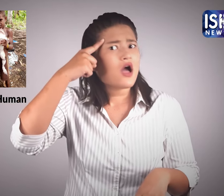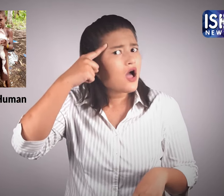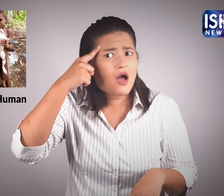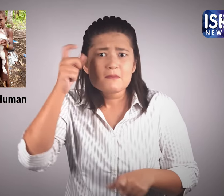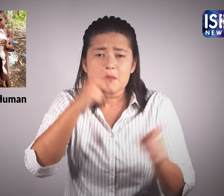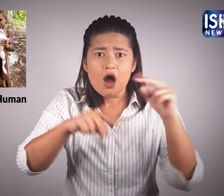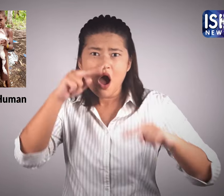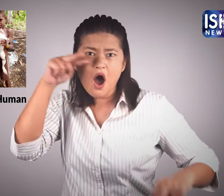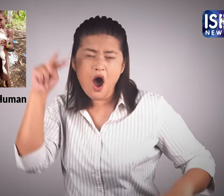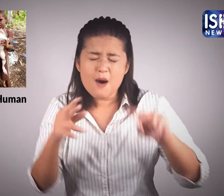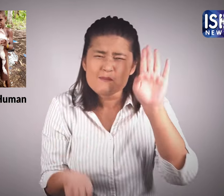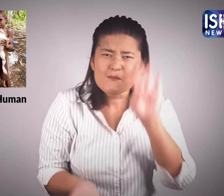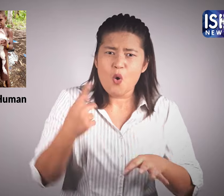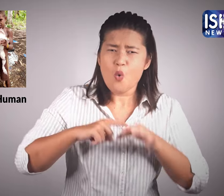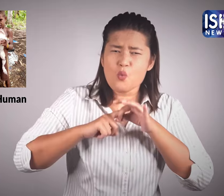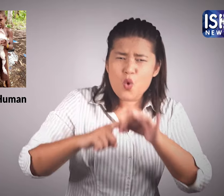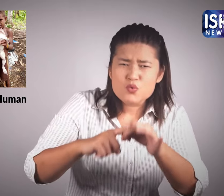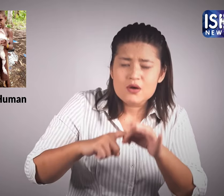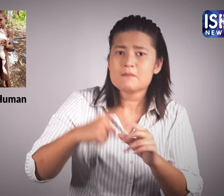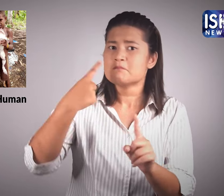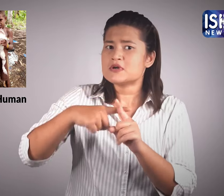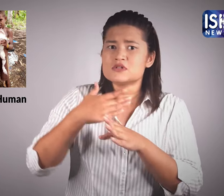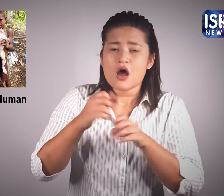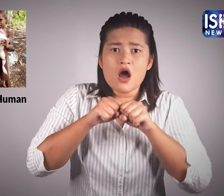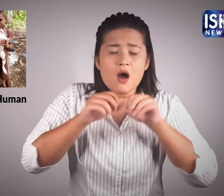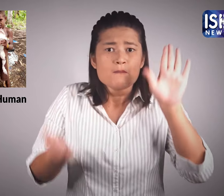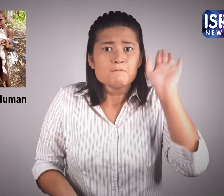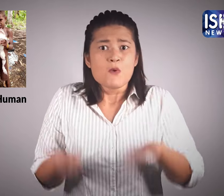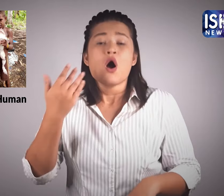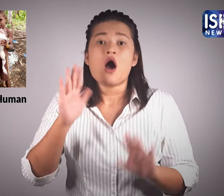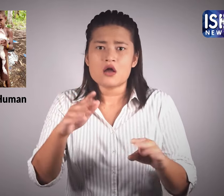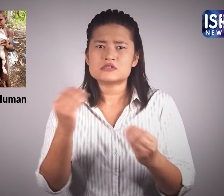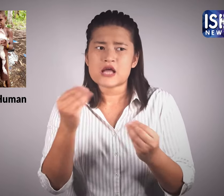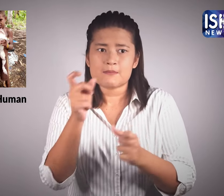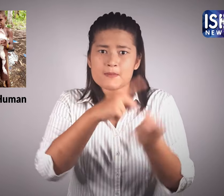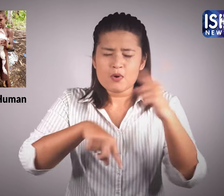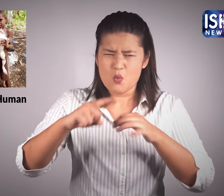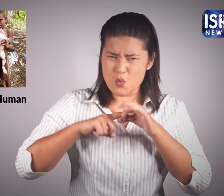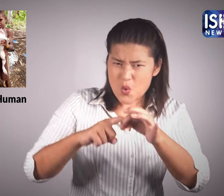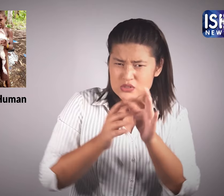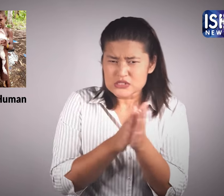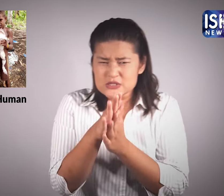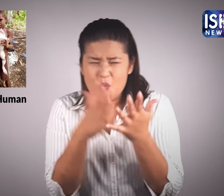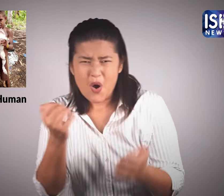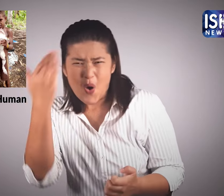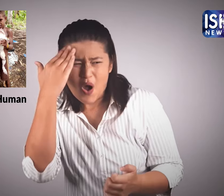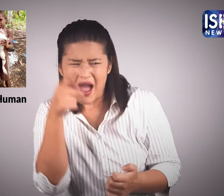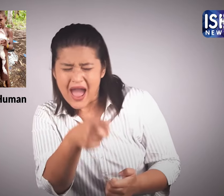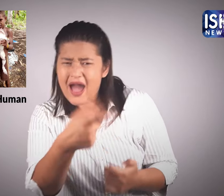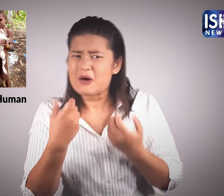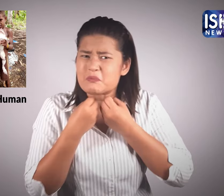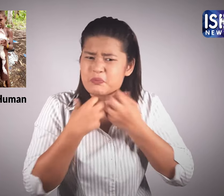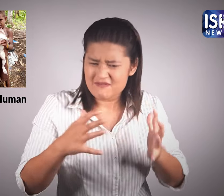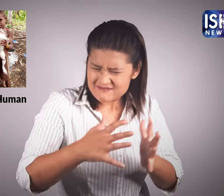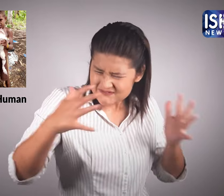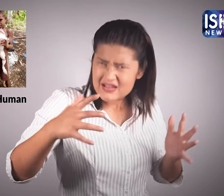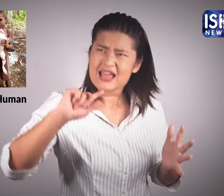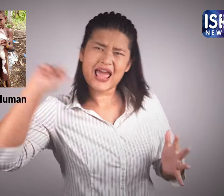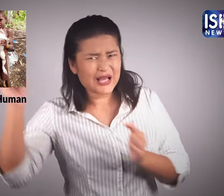However, the post was widely shared and many left comments as well. A few were also interested to know more details about